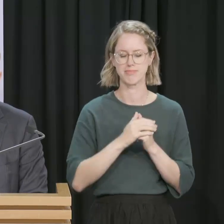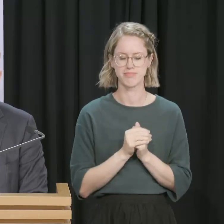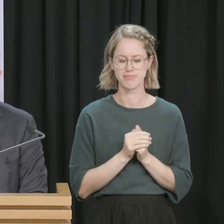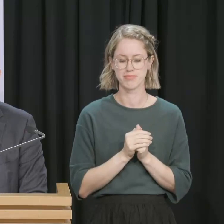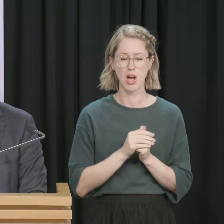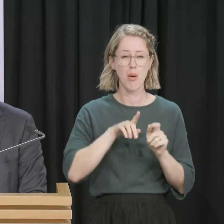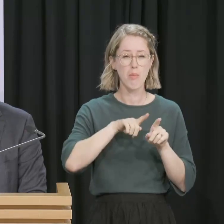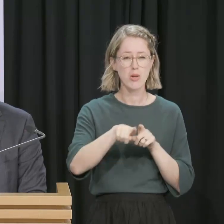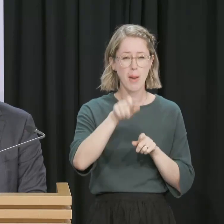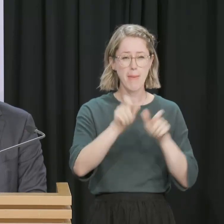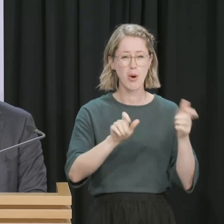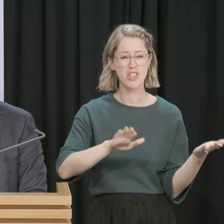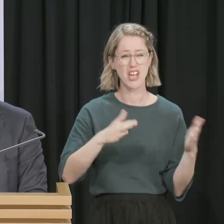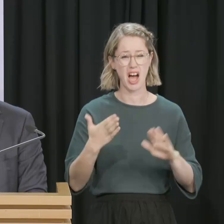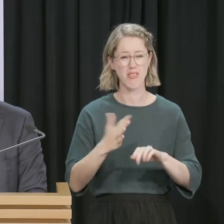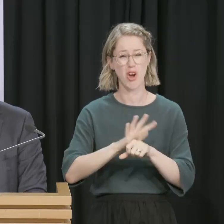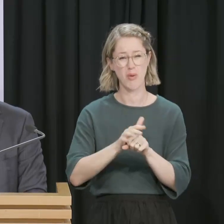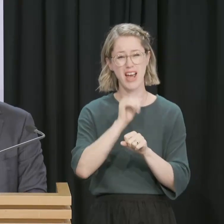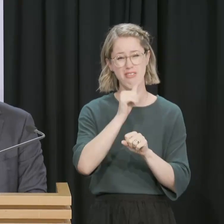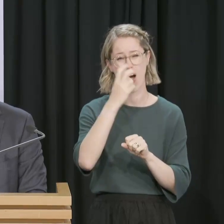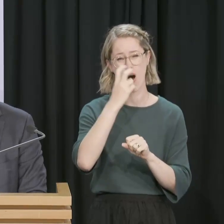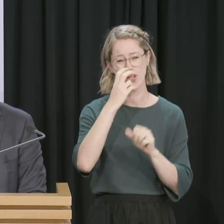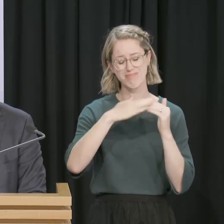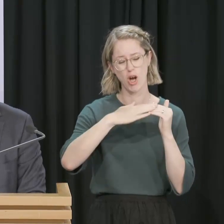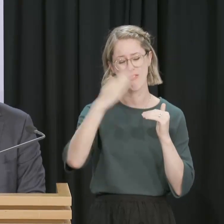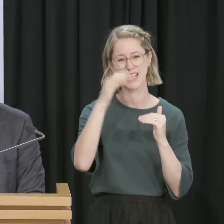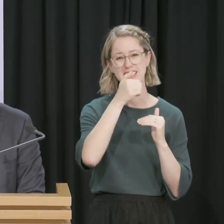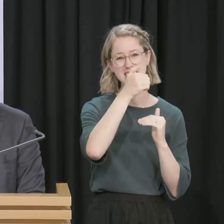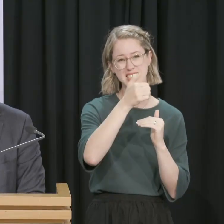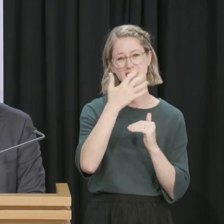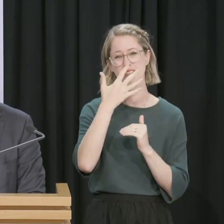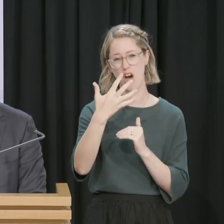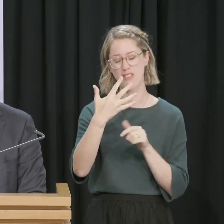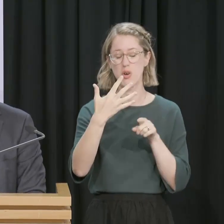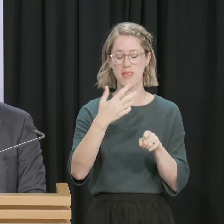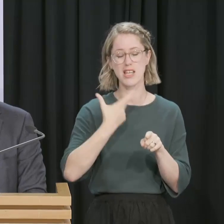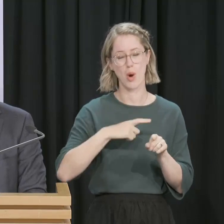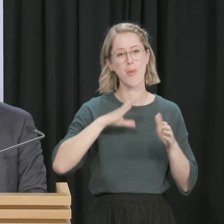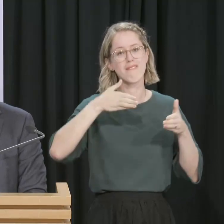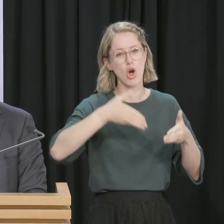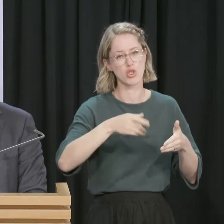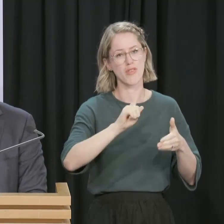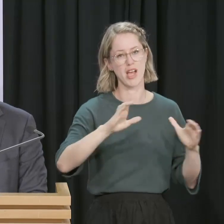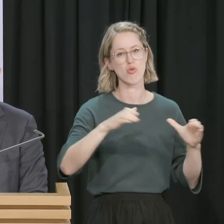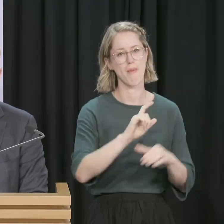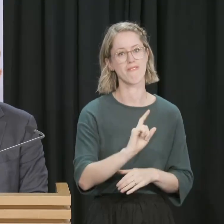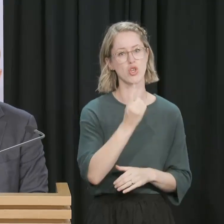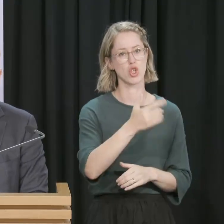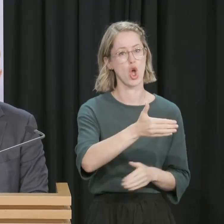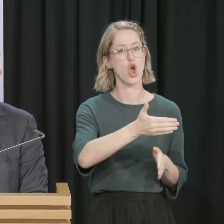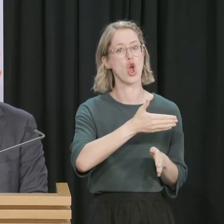COVID deaths have been people aged over 65, and we do note that that is a critical group to get vaccinated